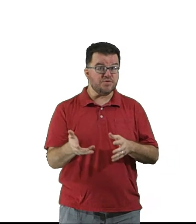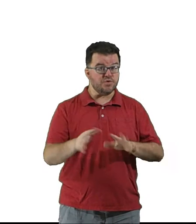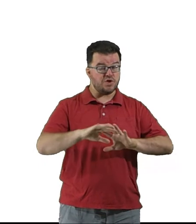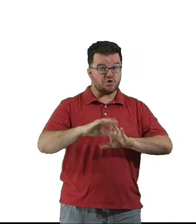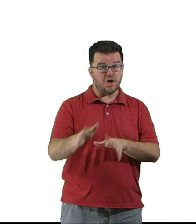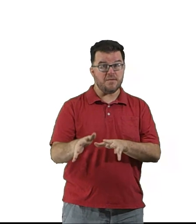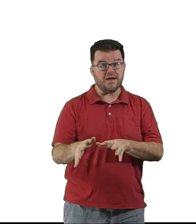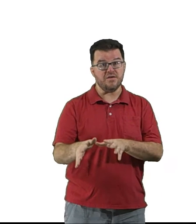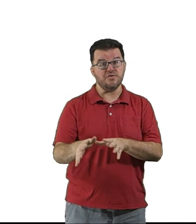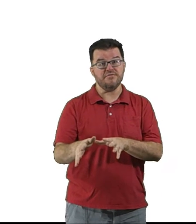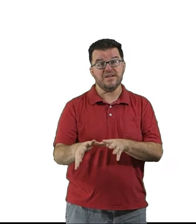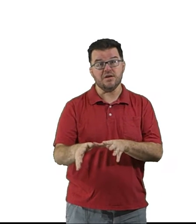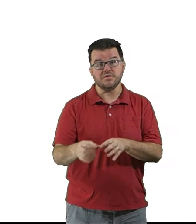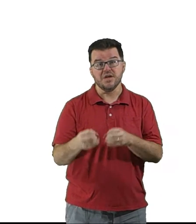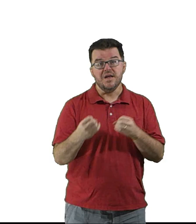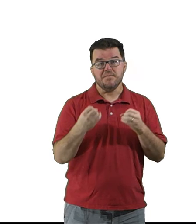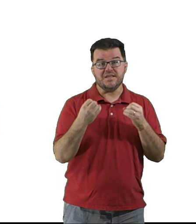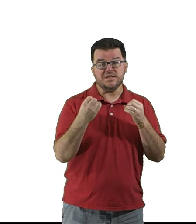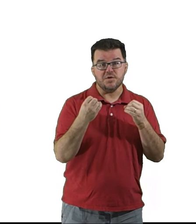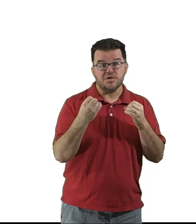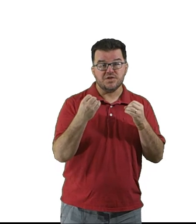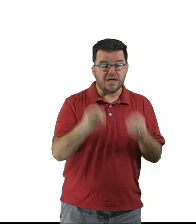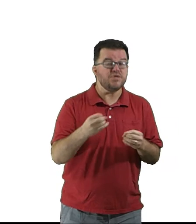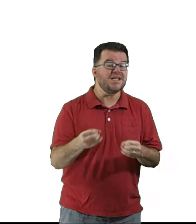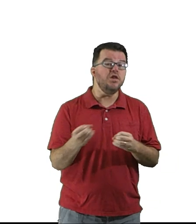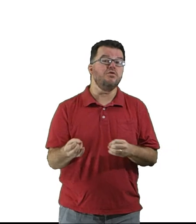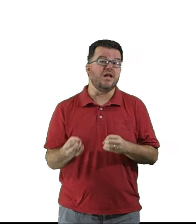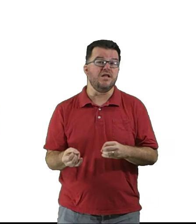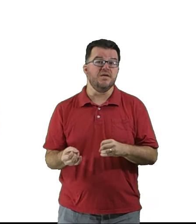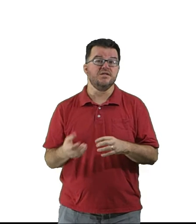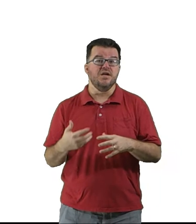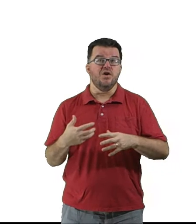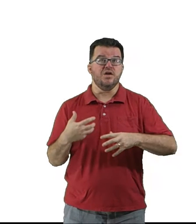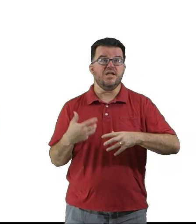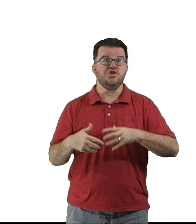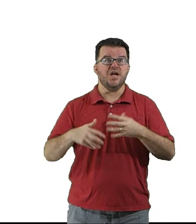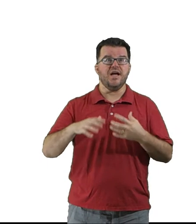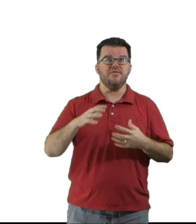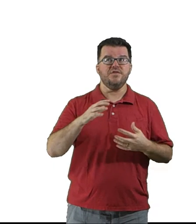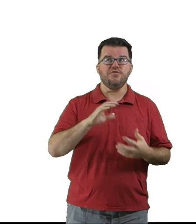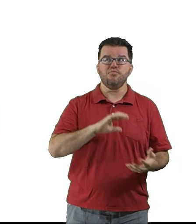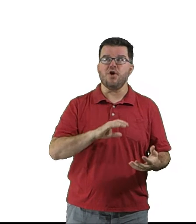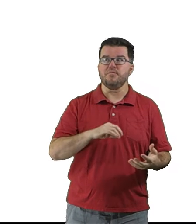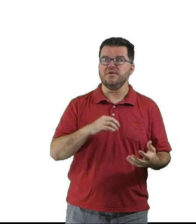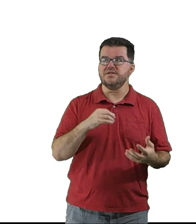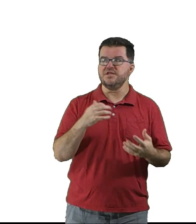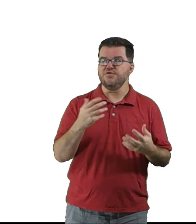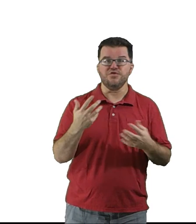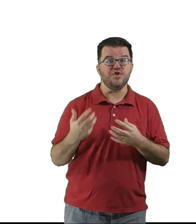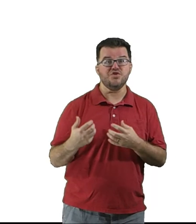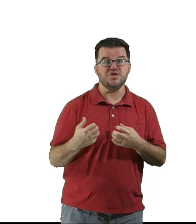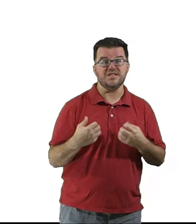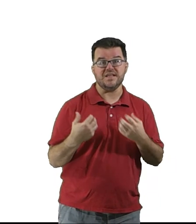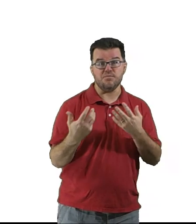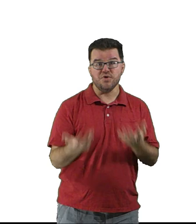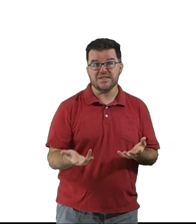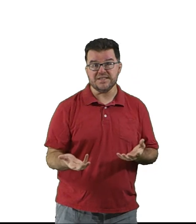which I'll talk about in other videos, but these cytoskeletal elements each have different properties and different functions that they bring to the